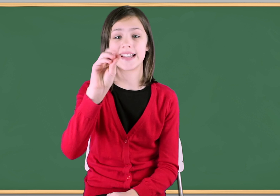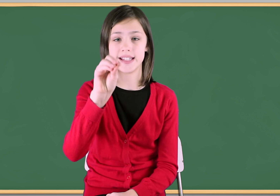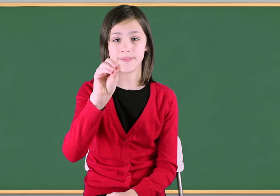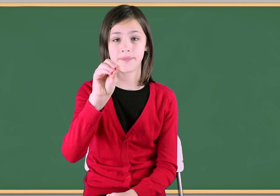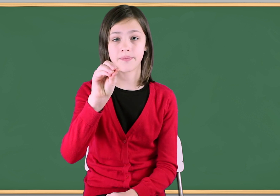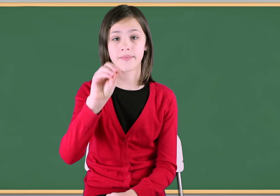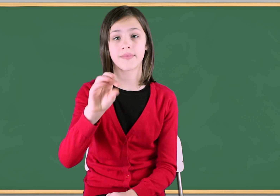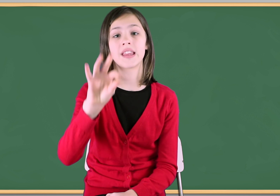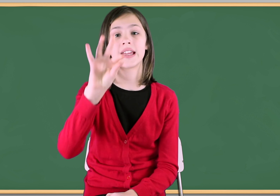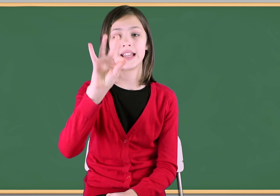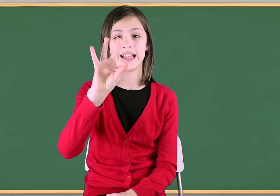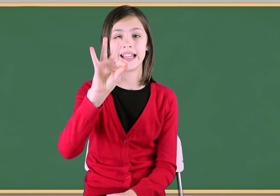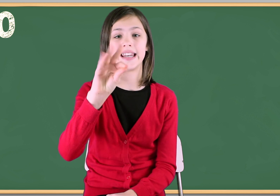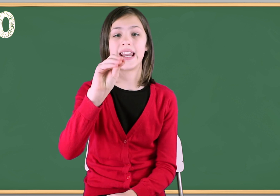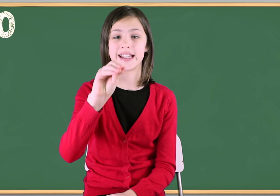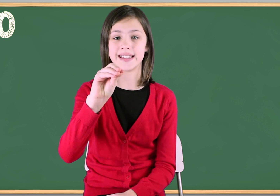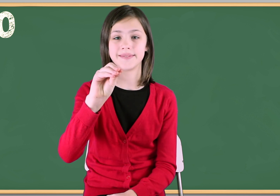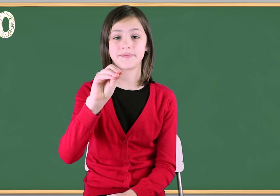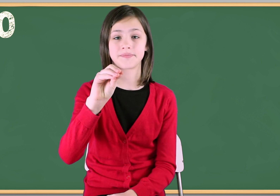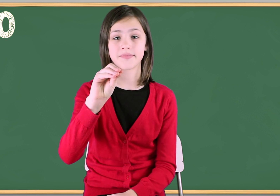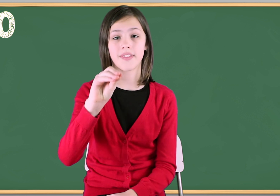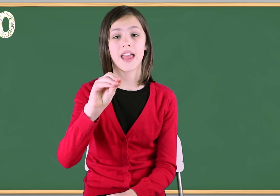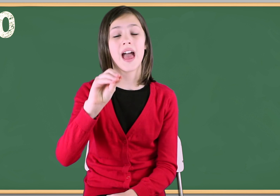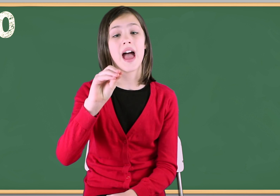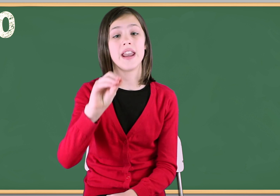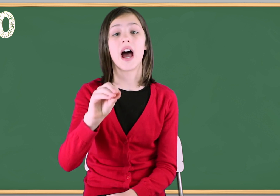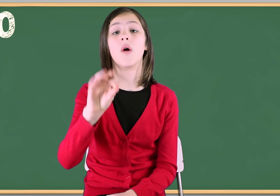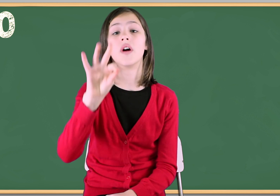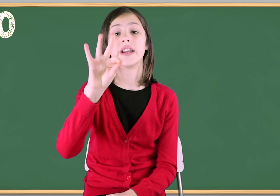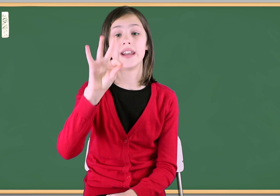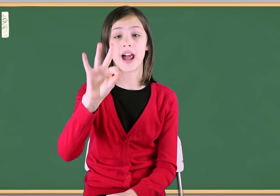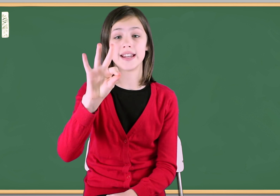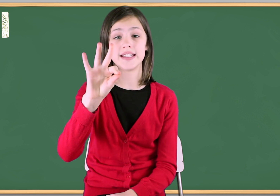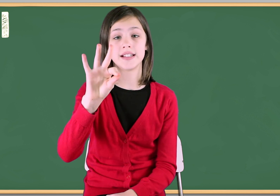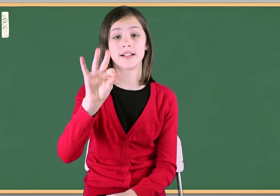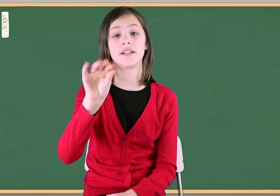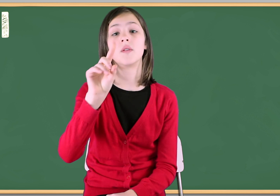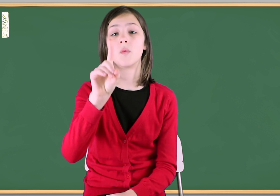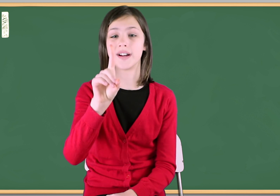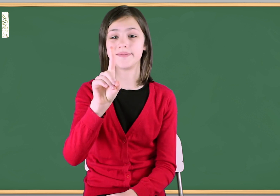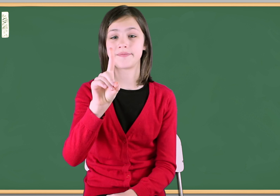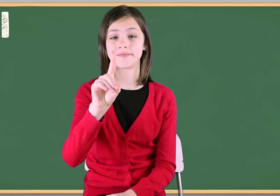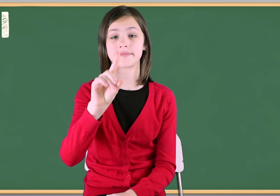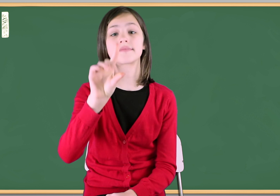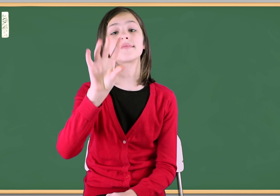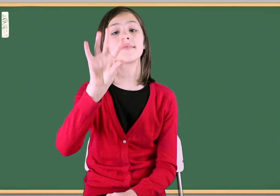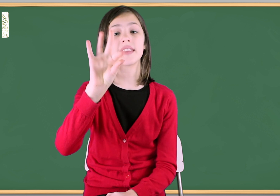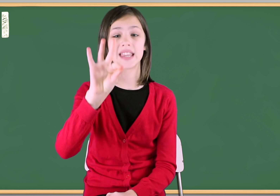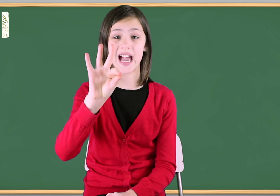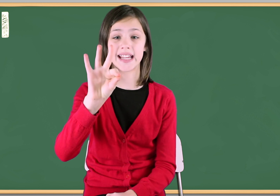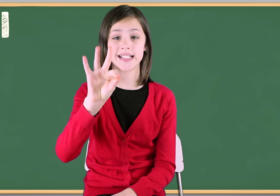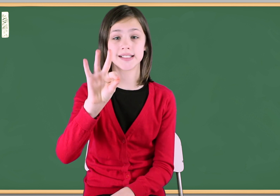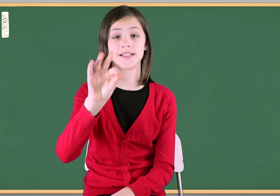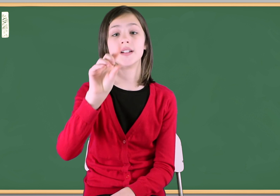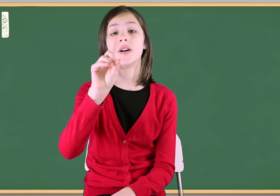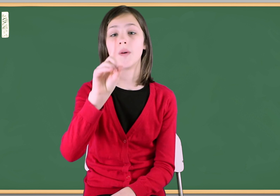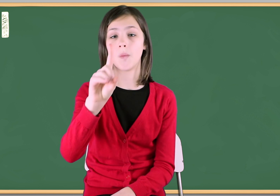90, 90, and now 91, 9,